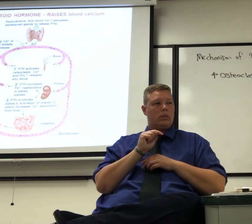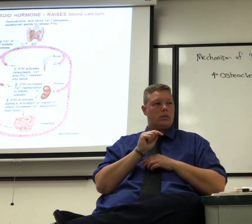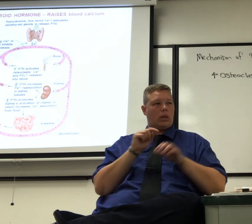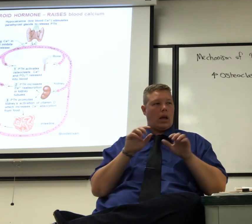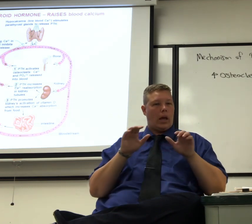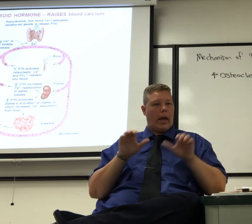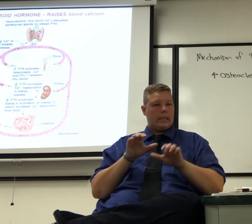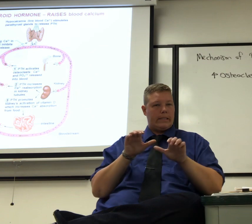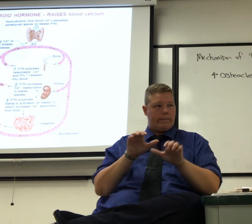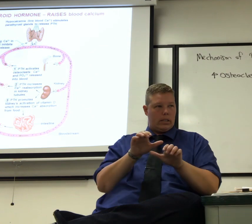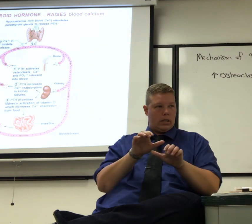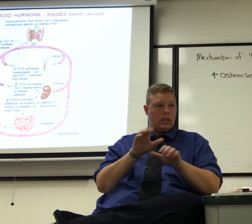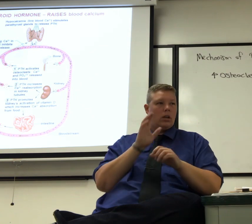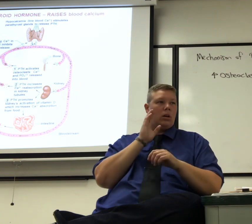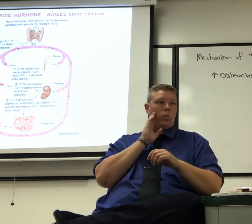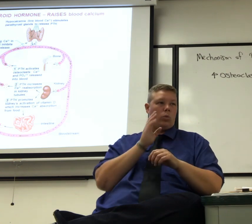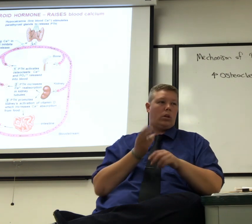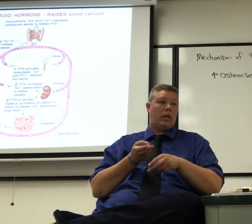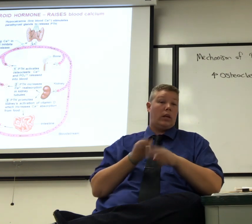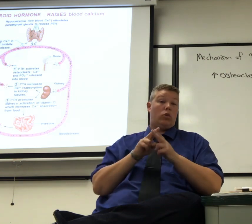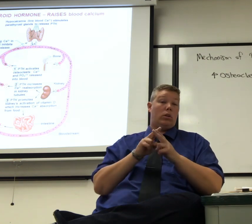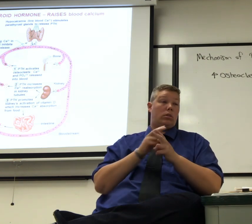So I'm writing increase osteoclast